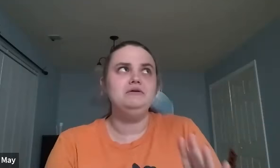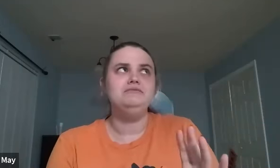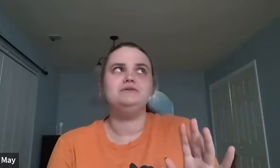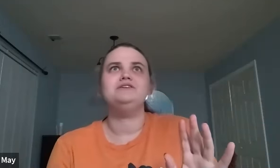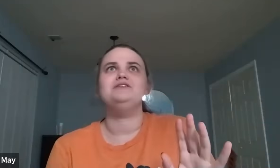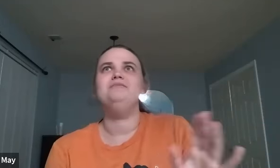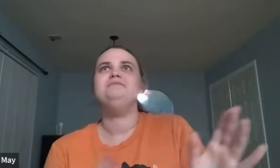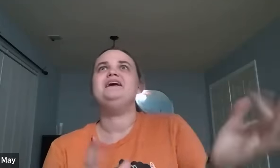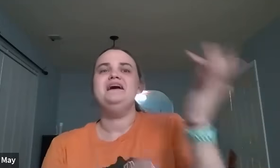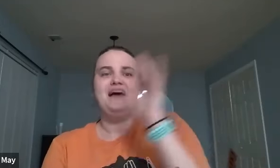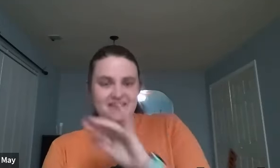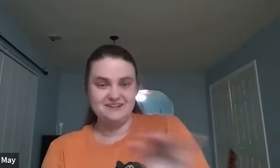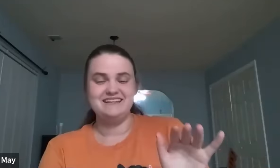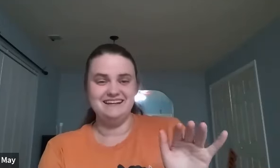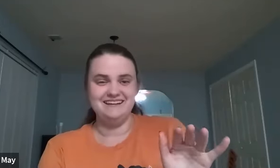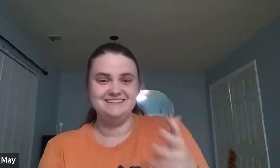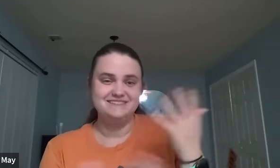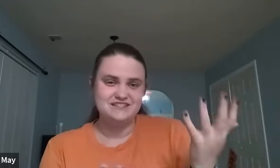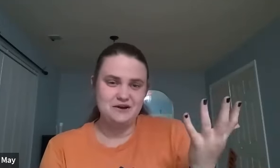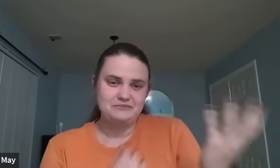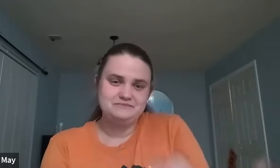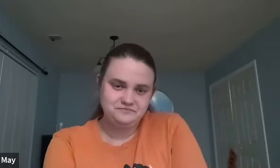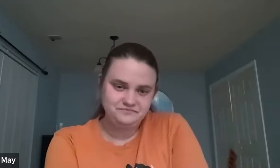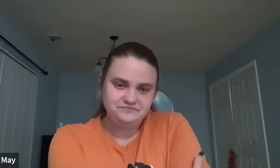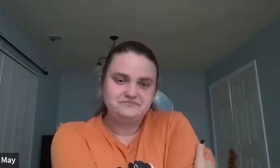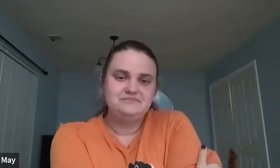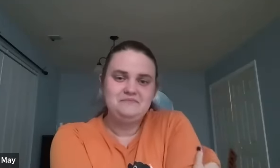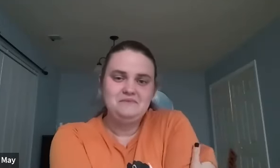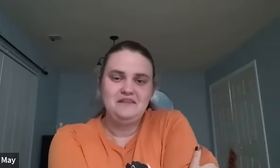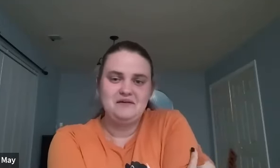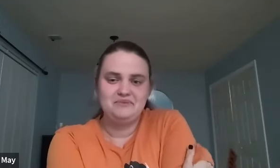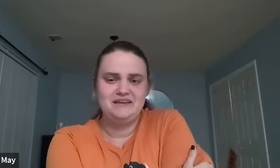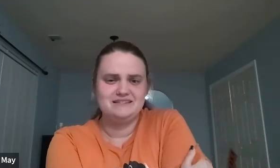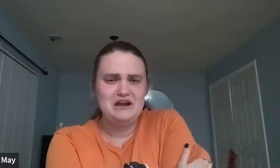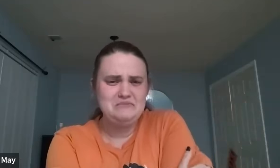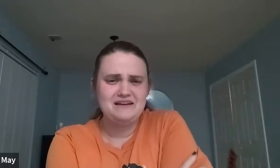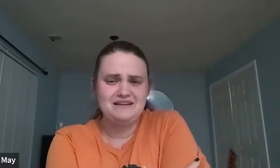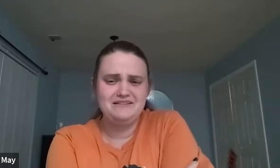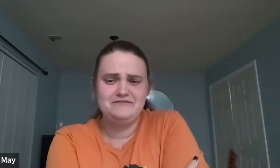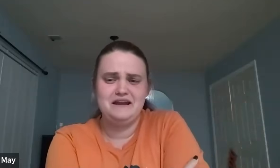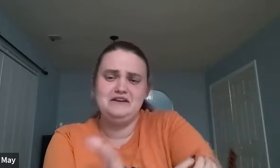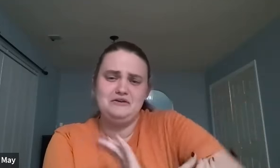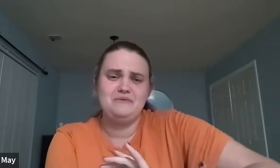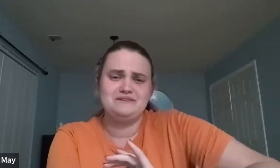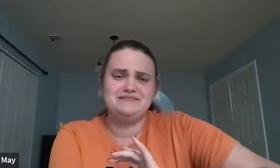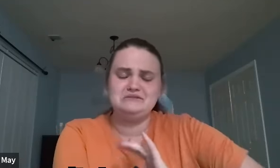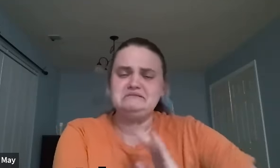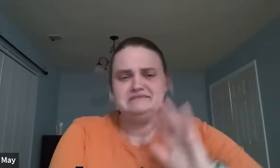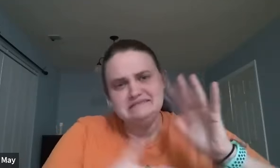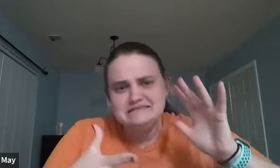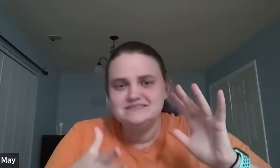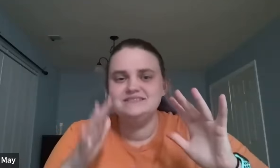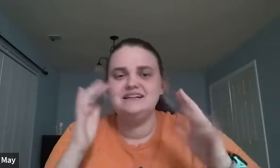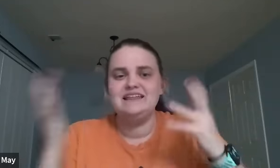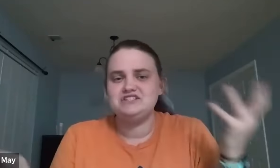no. And then I'll say it again. So, but yes, I hope that kind of clarified. I know that was that's just